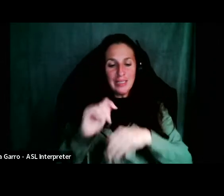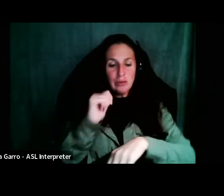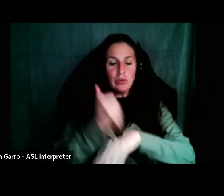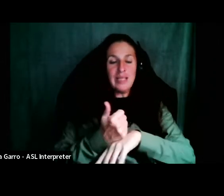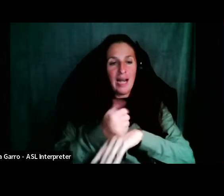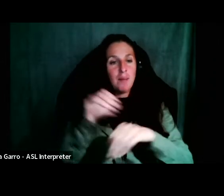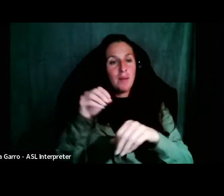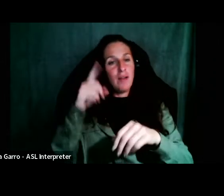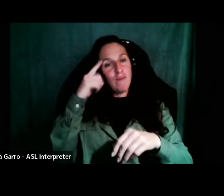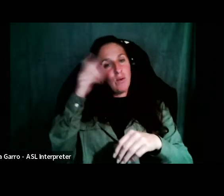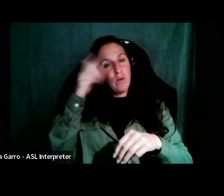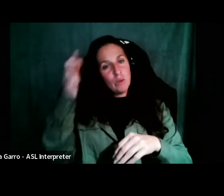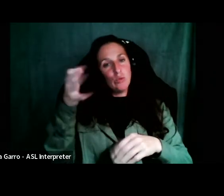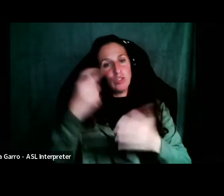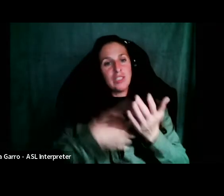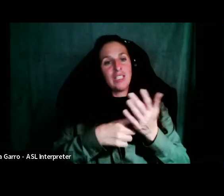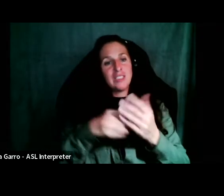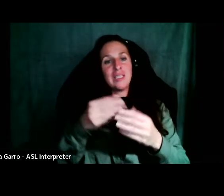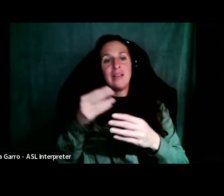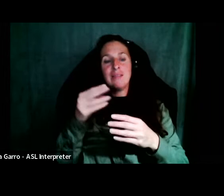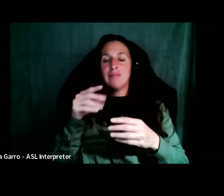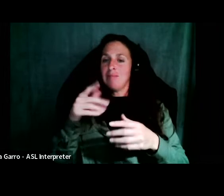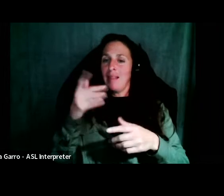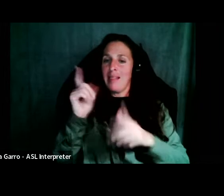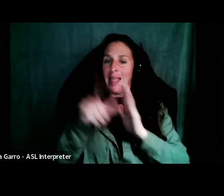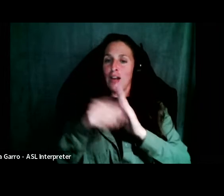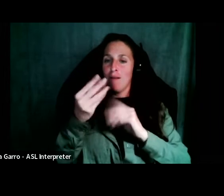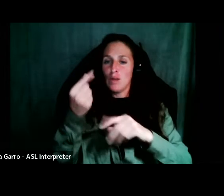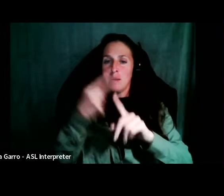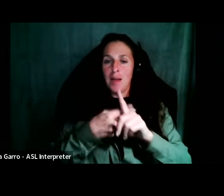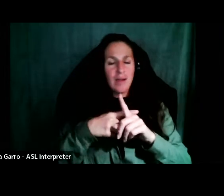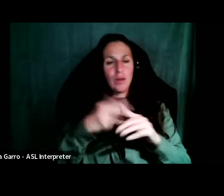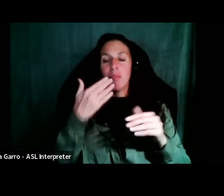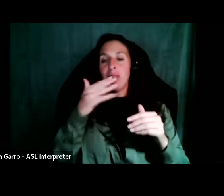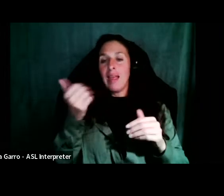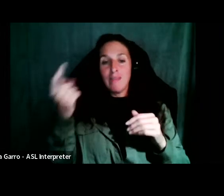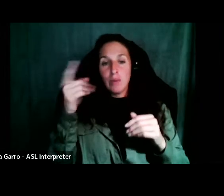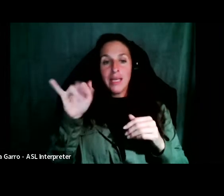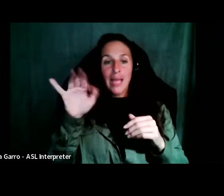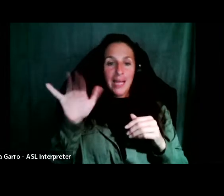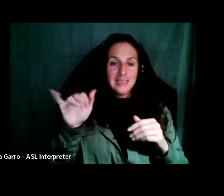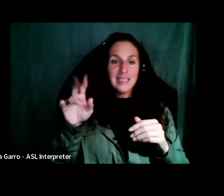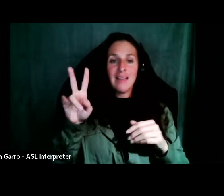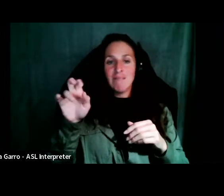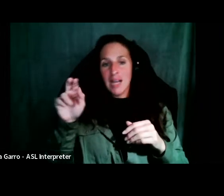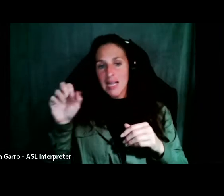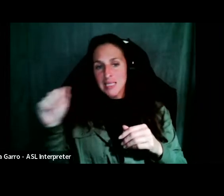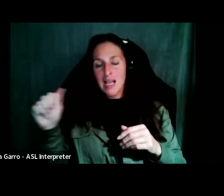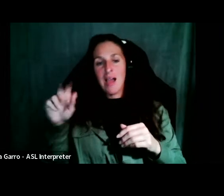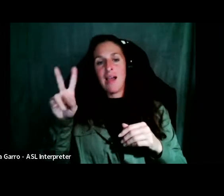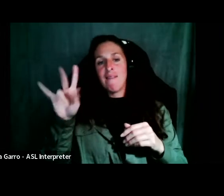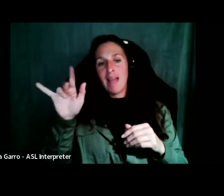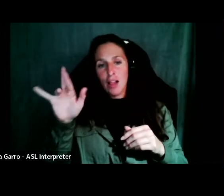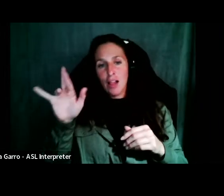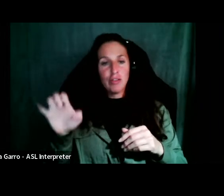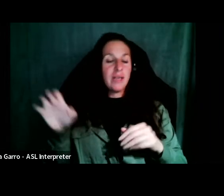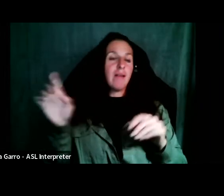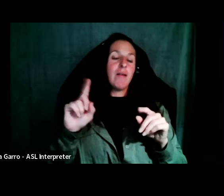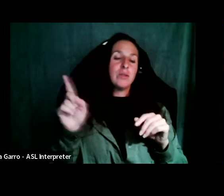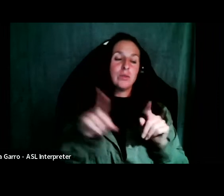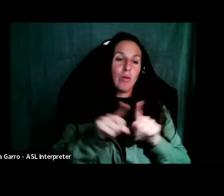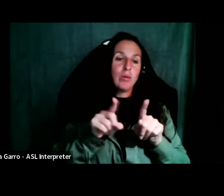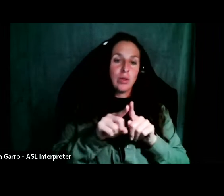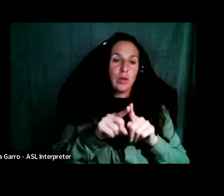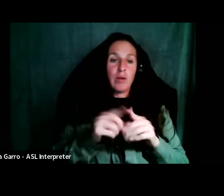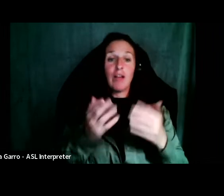future discussions later in a few months. So I want to thank everybody, Yancey and Vanessa and Valerie as well. I just want to recommend that we start these